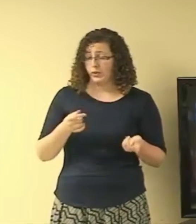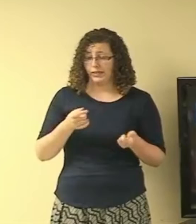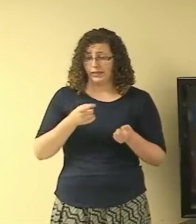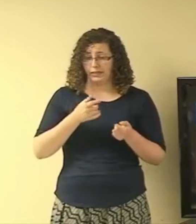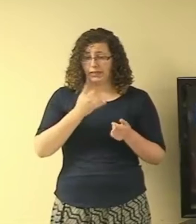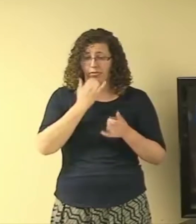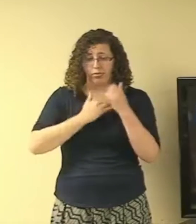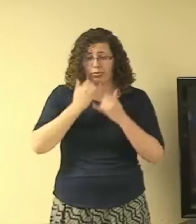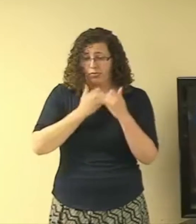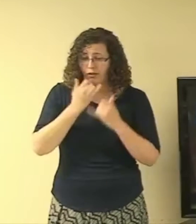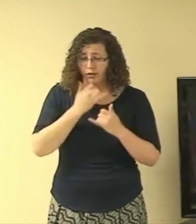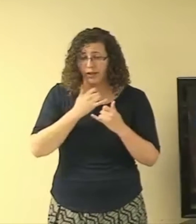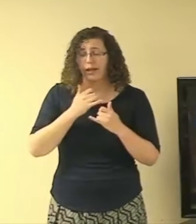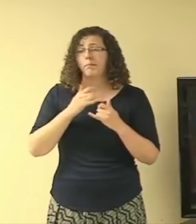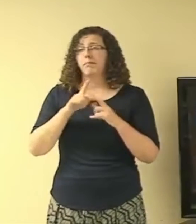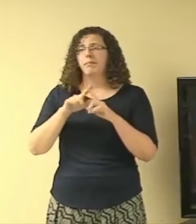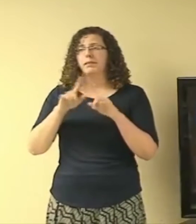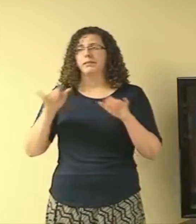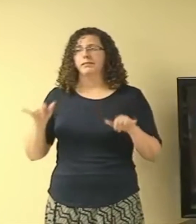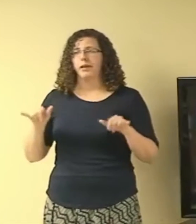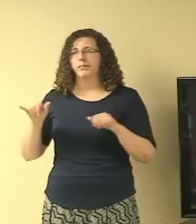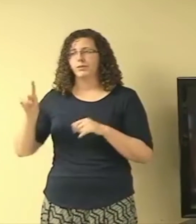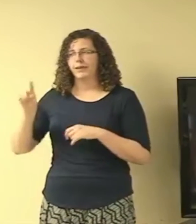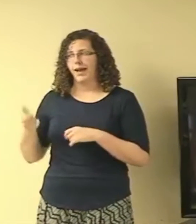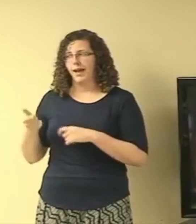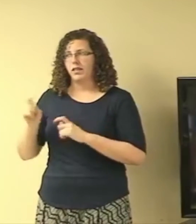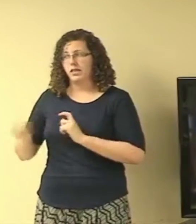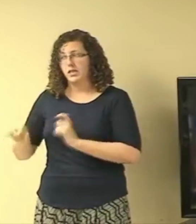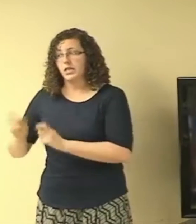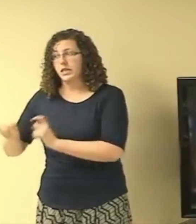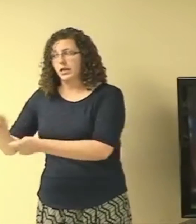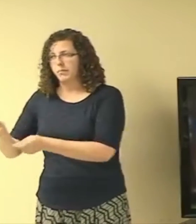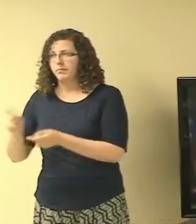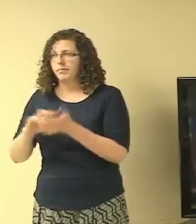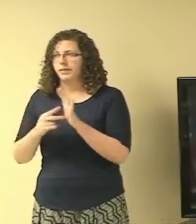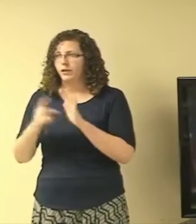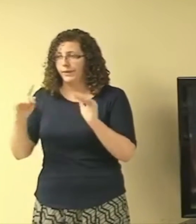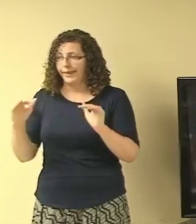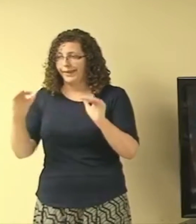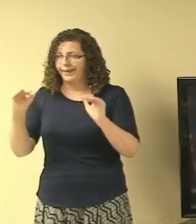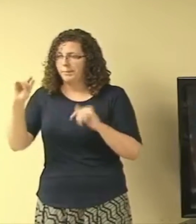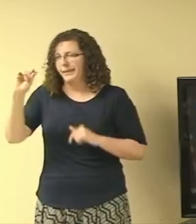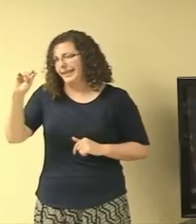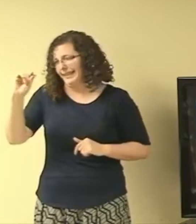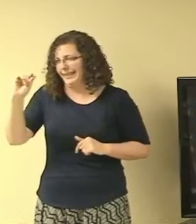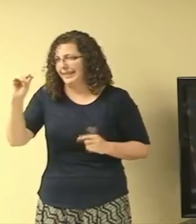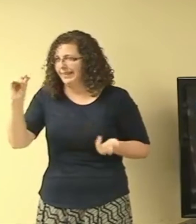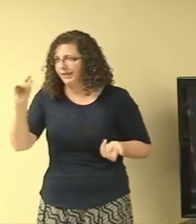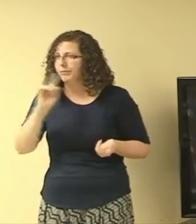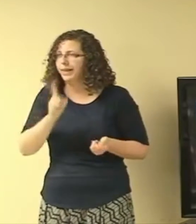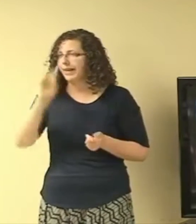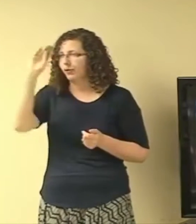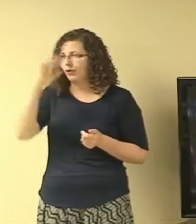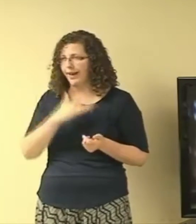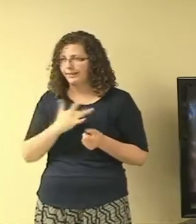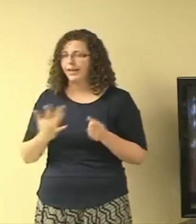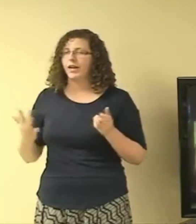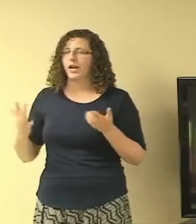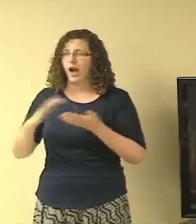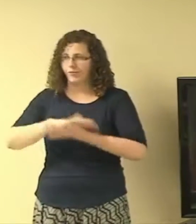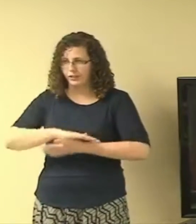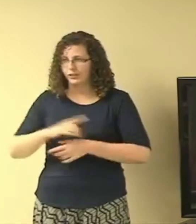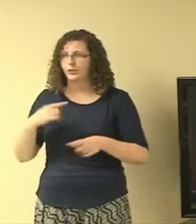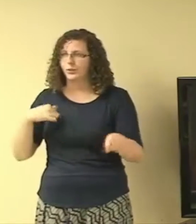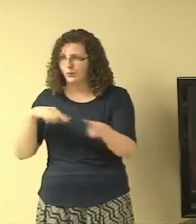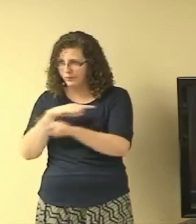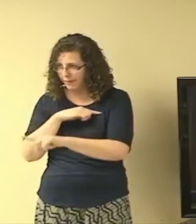perfect to the penny the rest of your life, it just raises your standard about like that much, okay? So let's just be real. Grace covers you and me. Thank